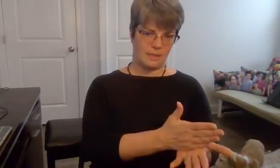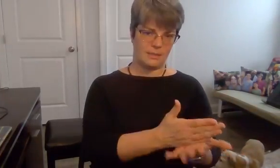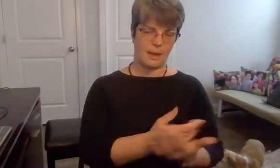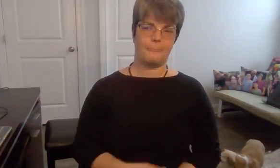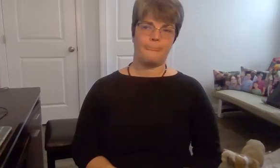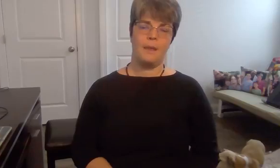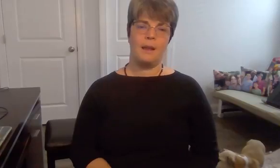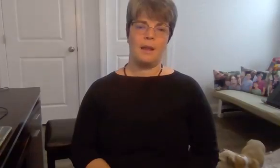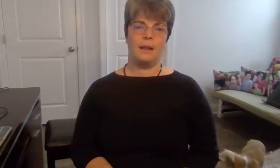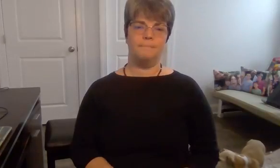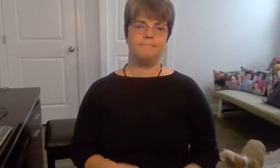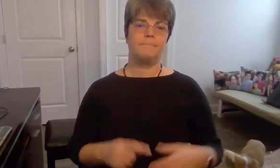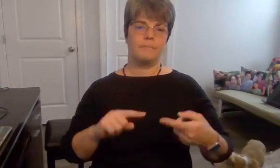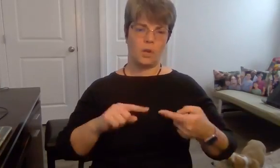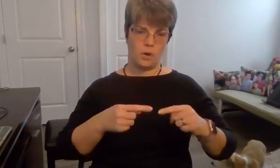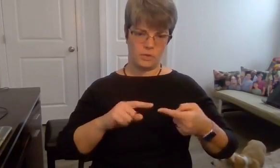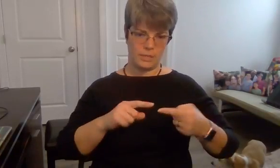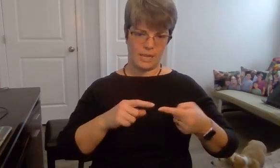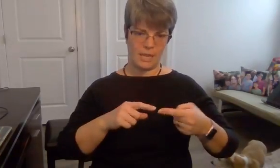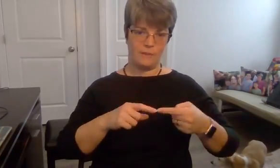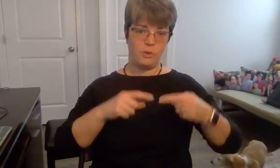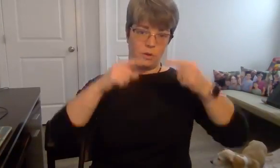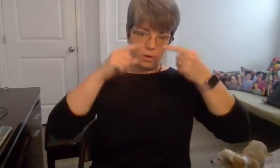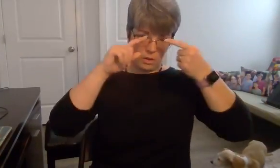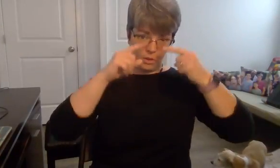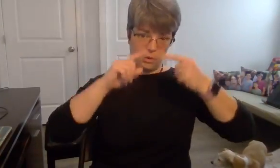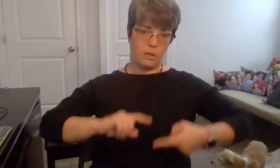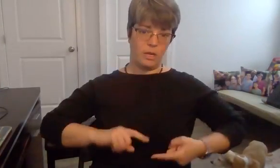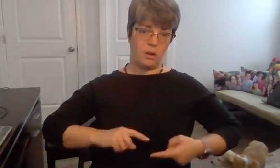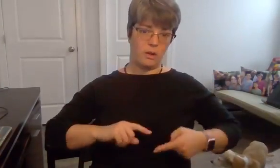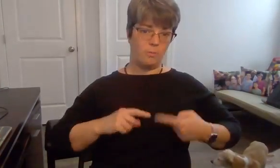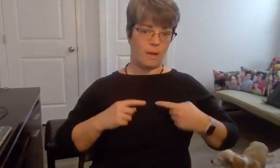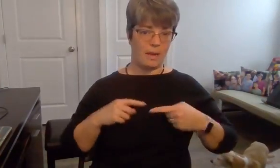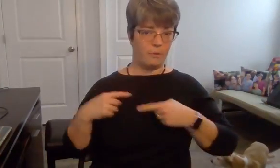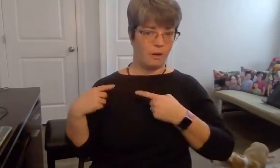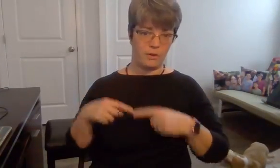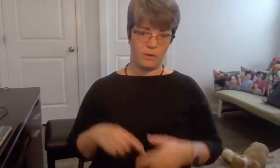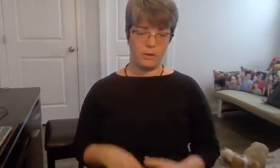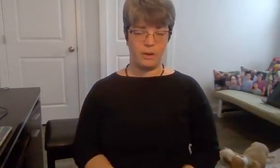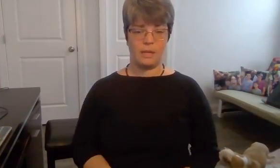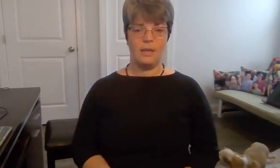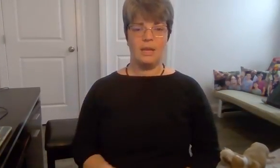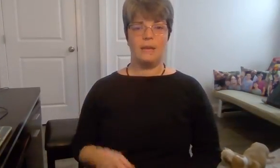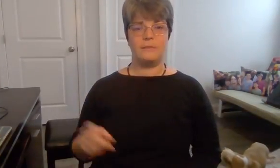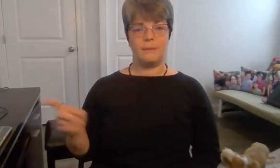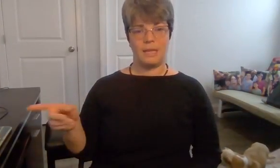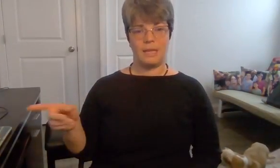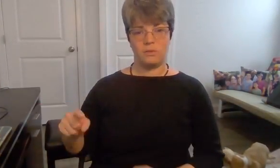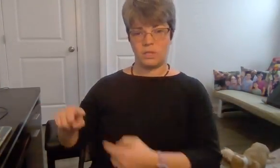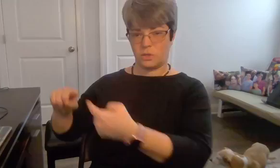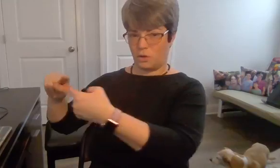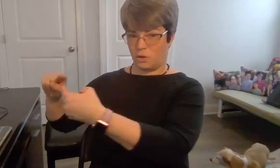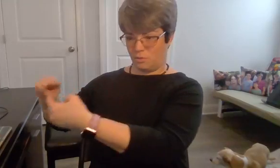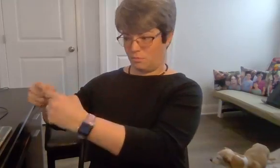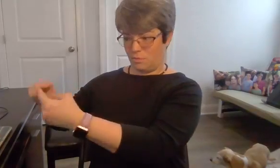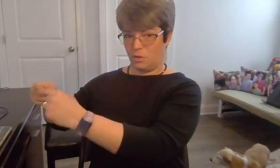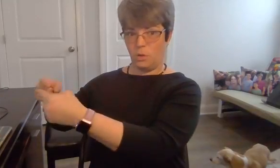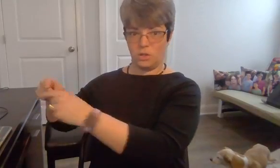stop. Hurt, again, if you are hurt, you can put it on your body wherever you're hurting. If somebody else is hurt, you can